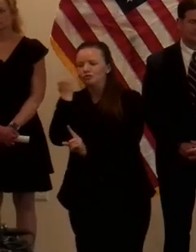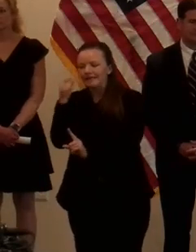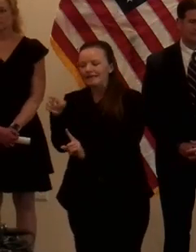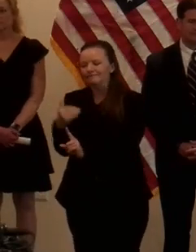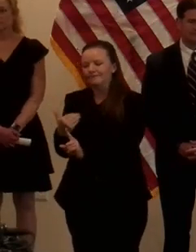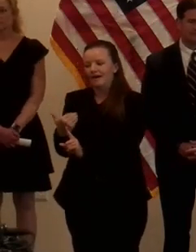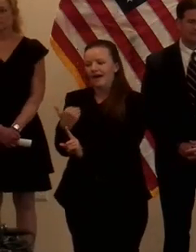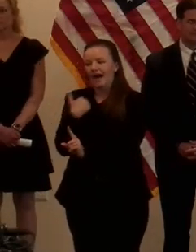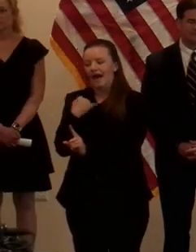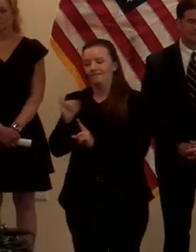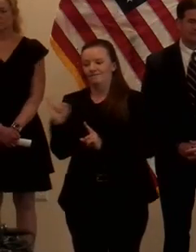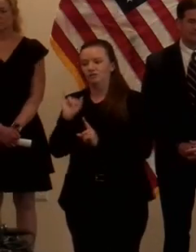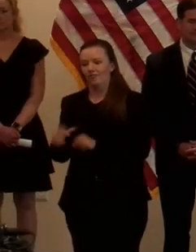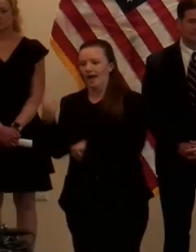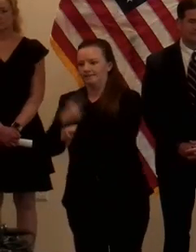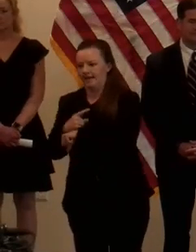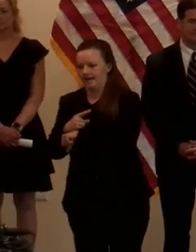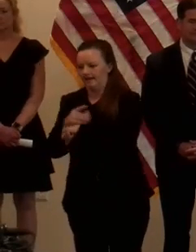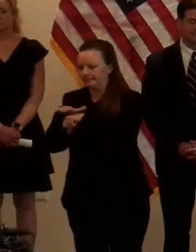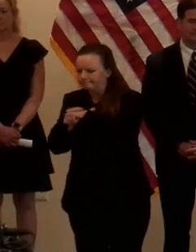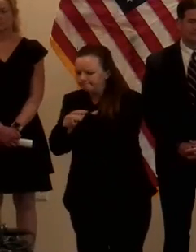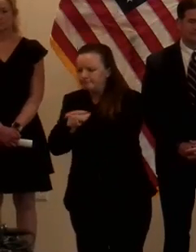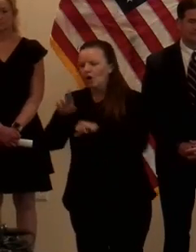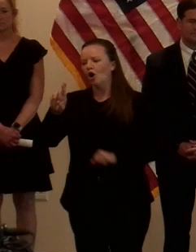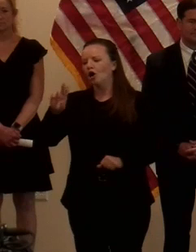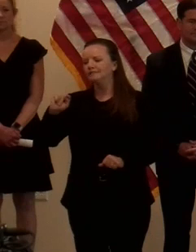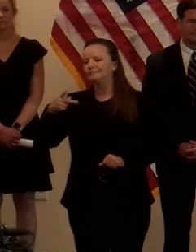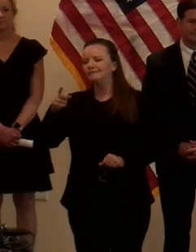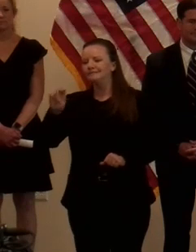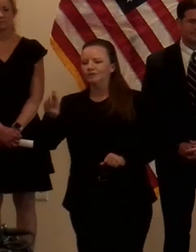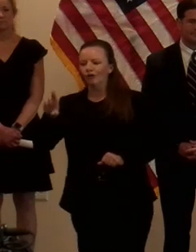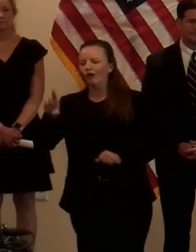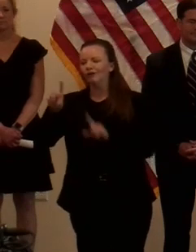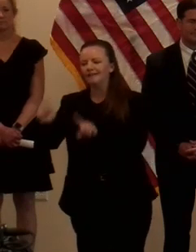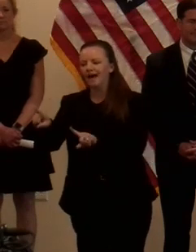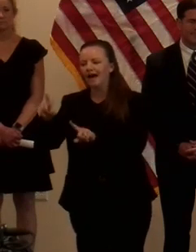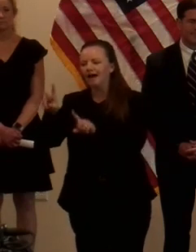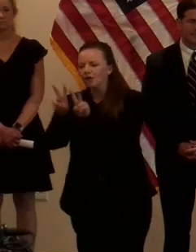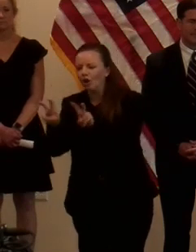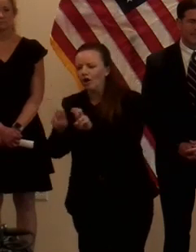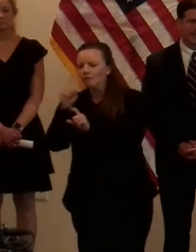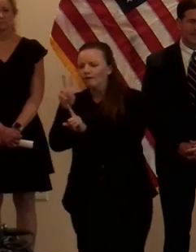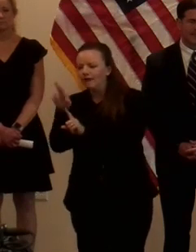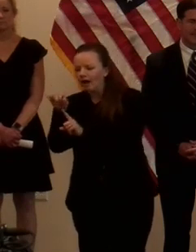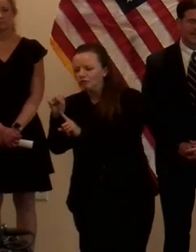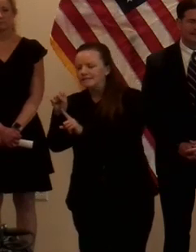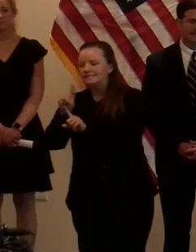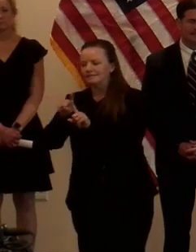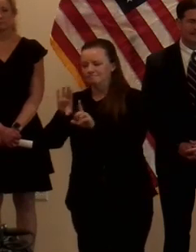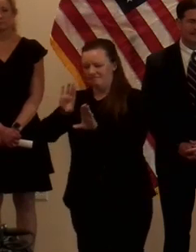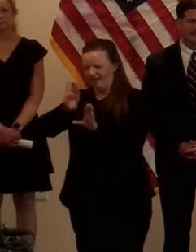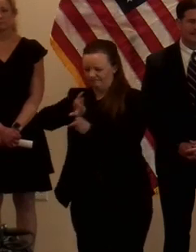infection that day. It's an RT-PCR test that looks for viral shedding. This test that the governor just described to you is a